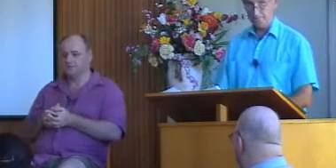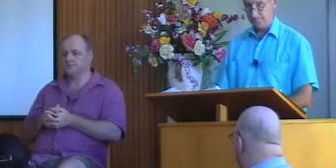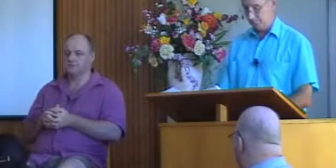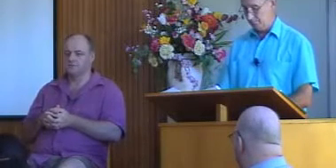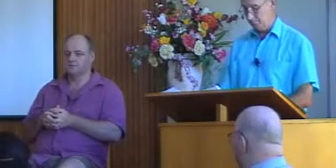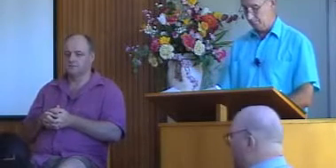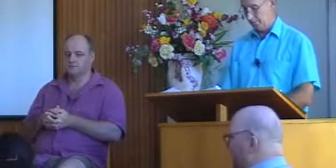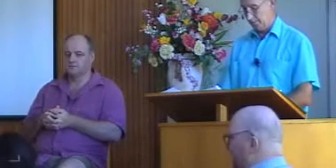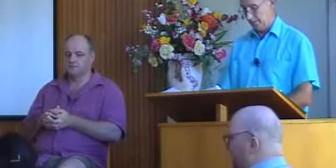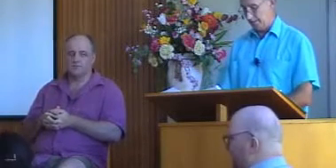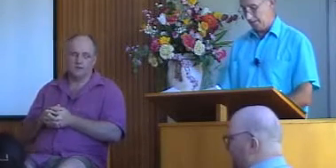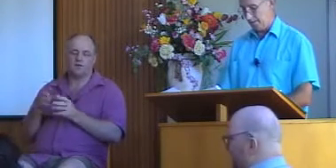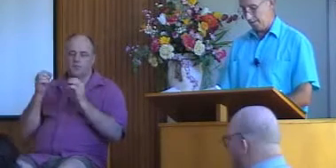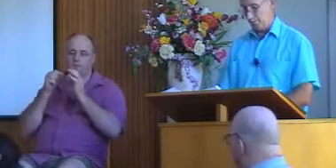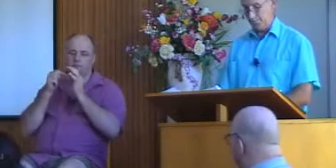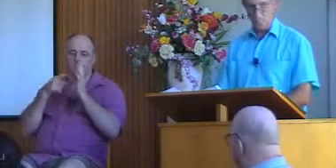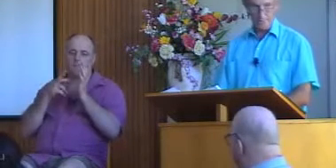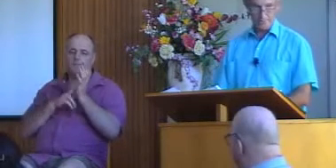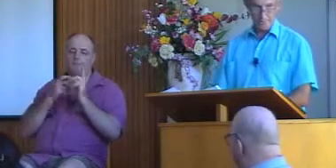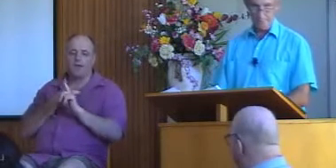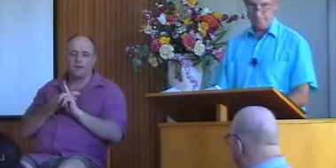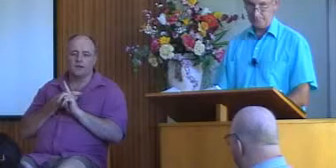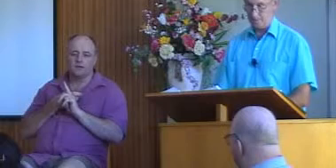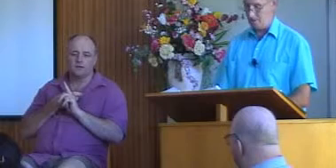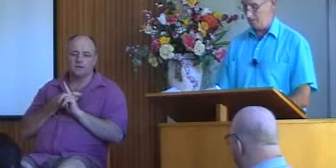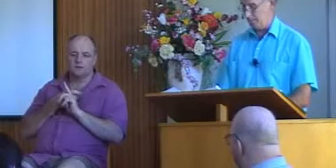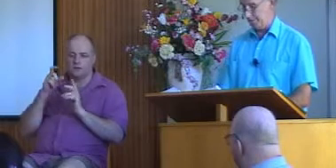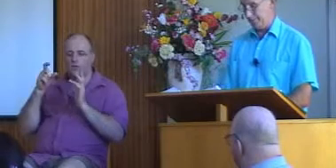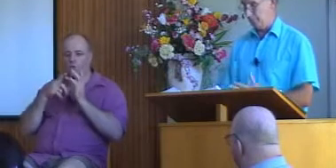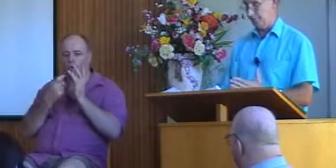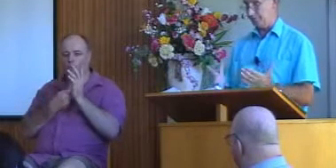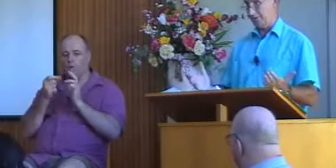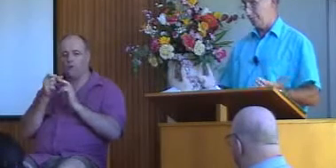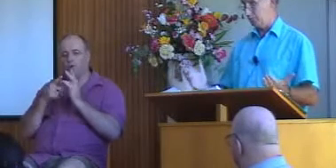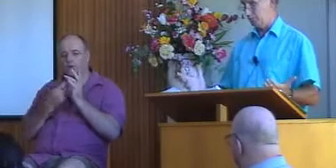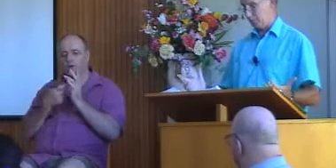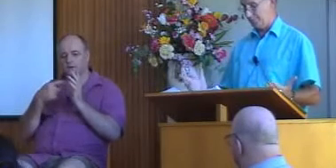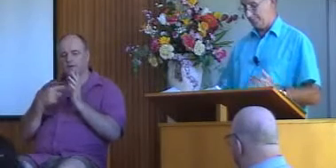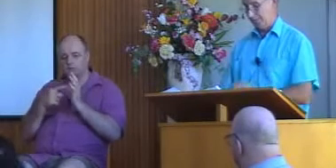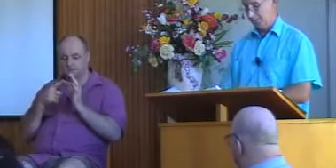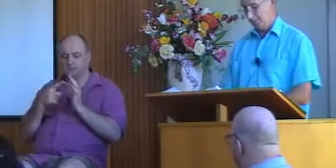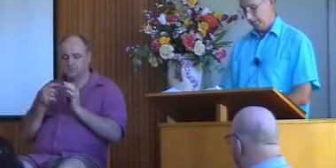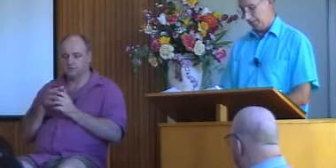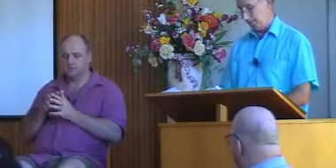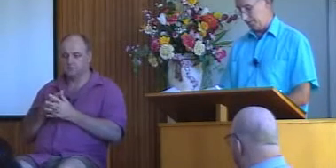course at a home group in Williams Hill. I'd never heard of what an Alpha course was,